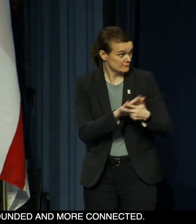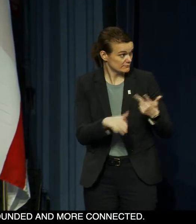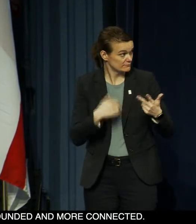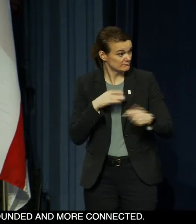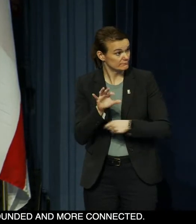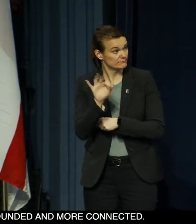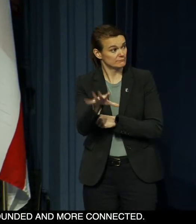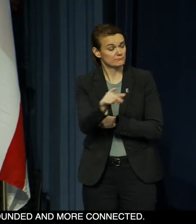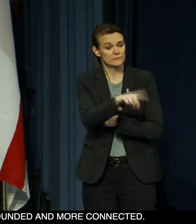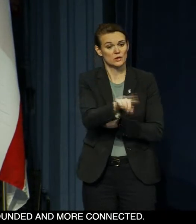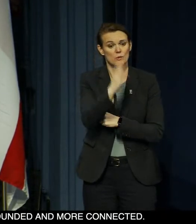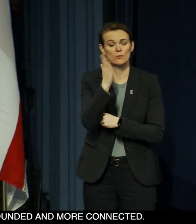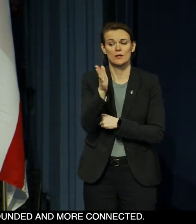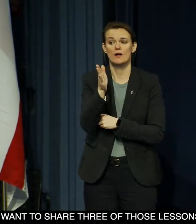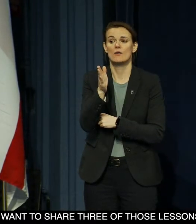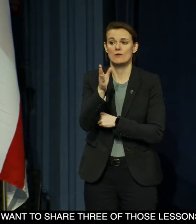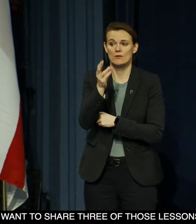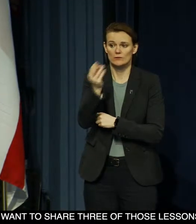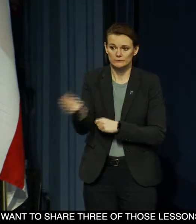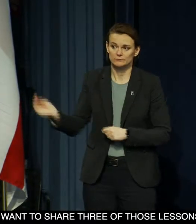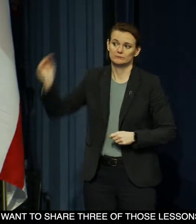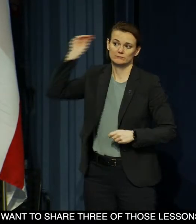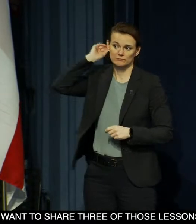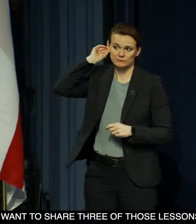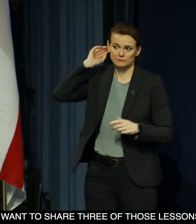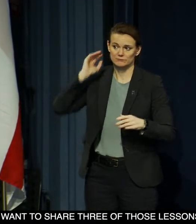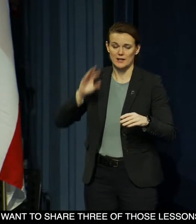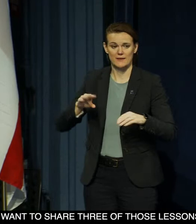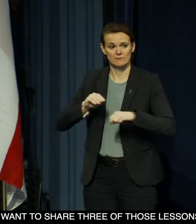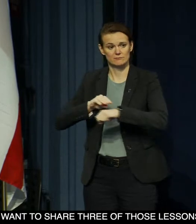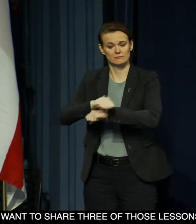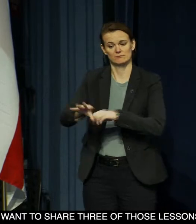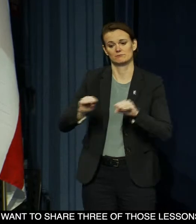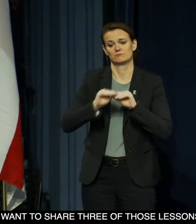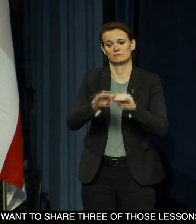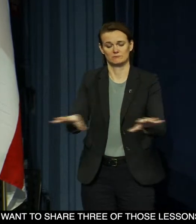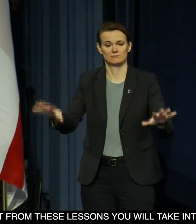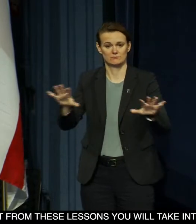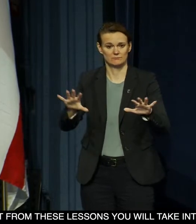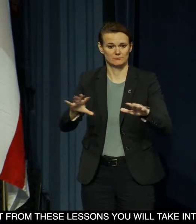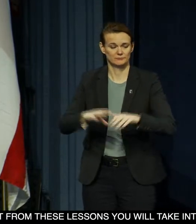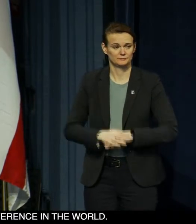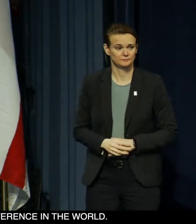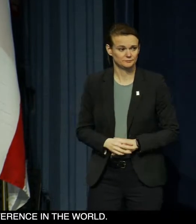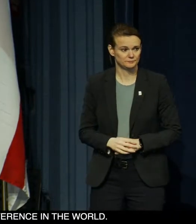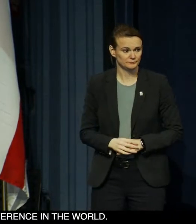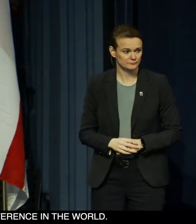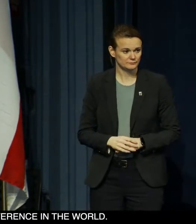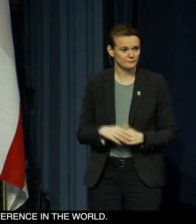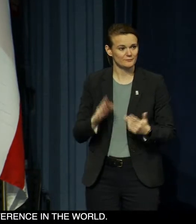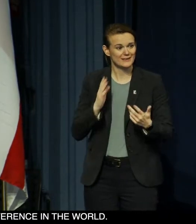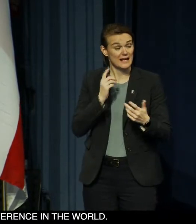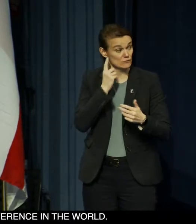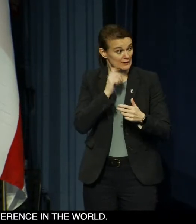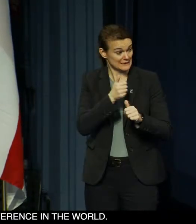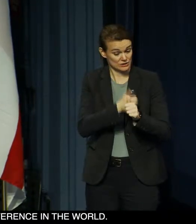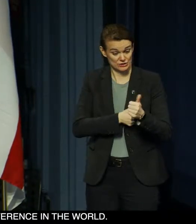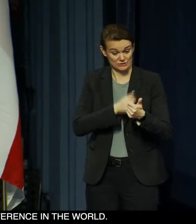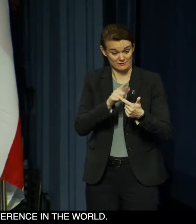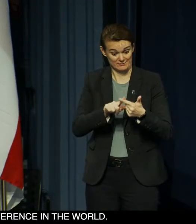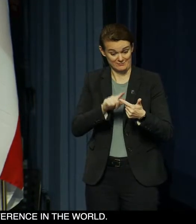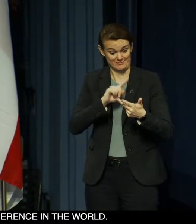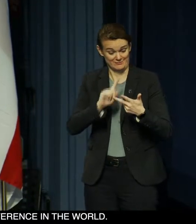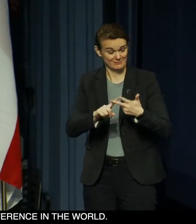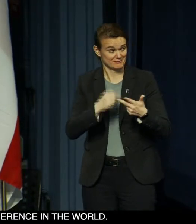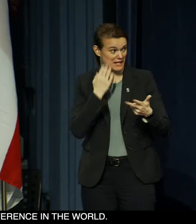your future an opportunity to make a bigger difference in the world. And from these 3, each one will come with an ask that I